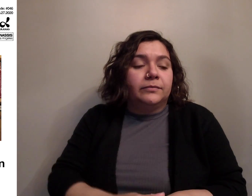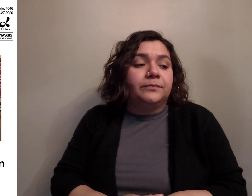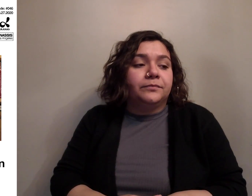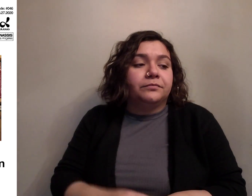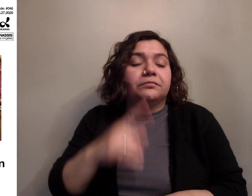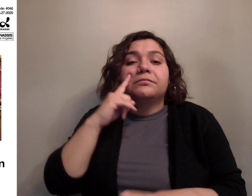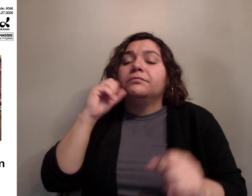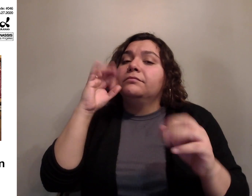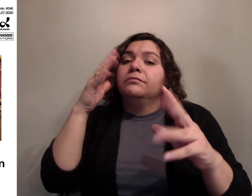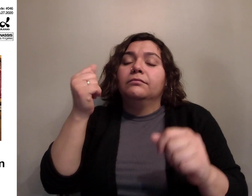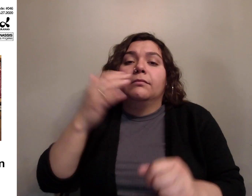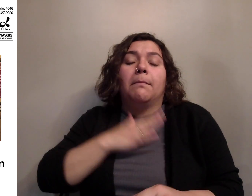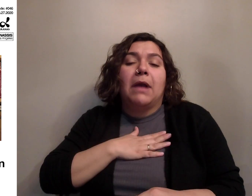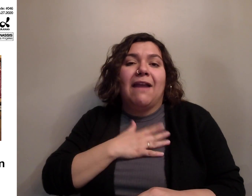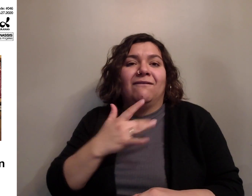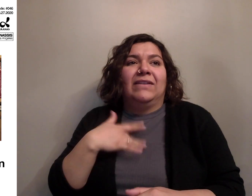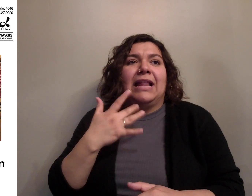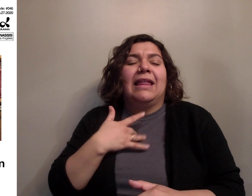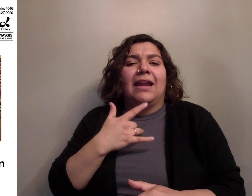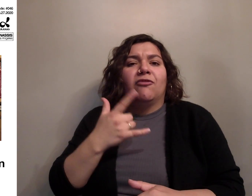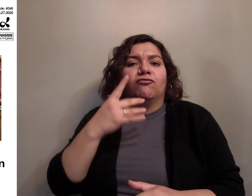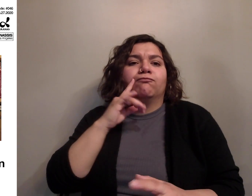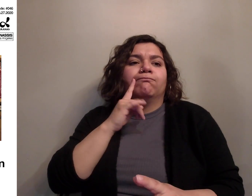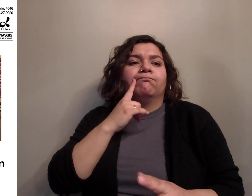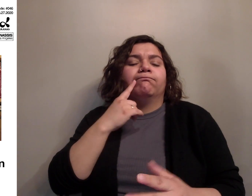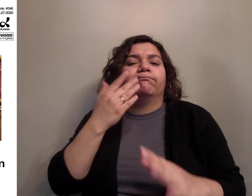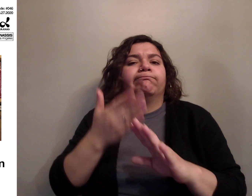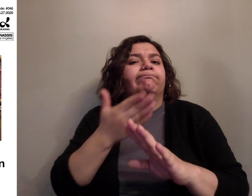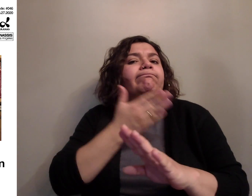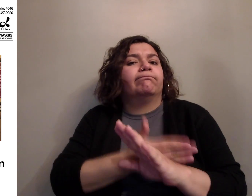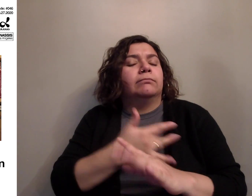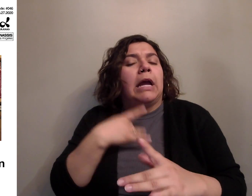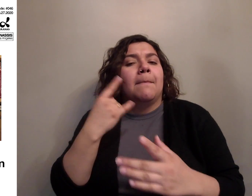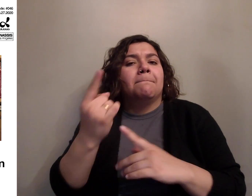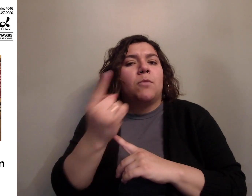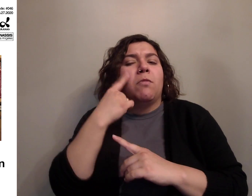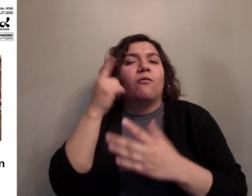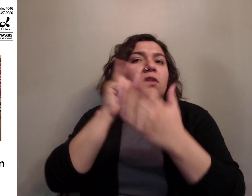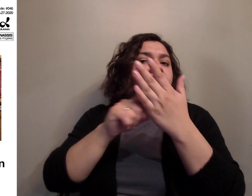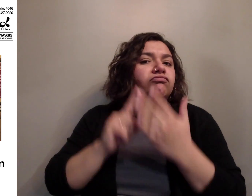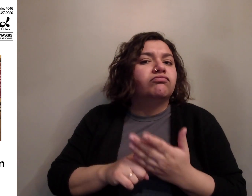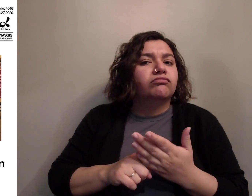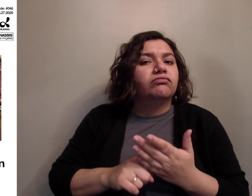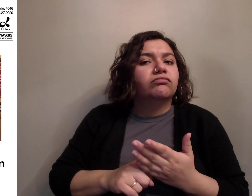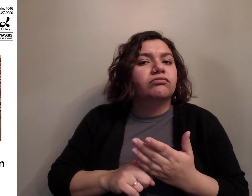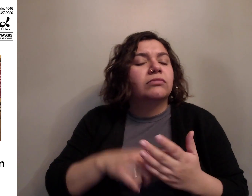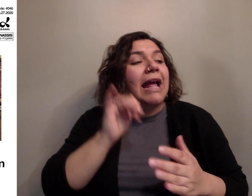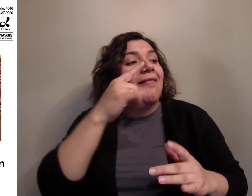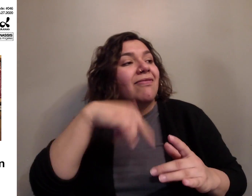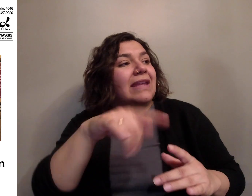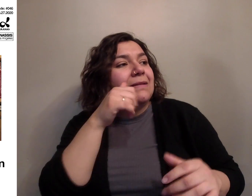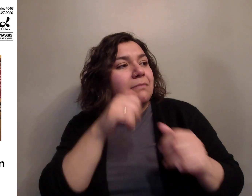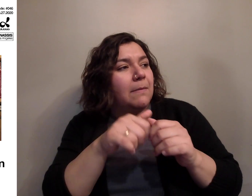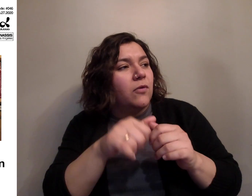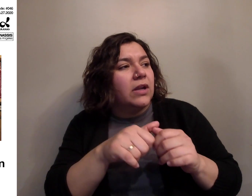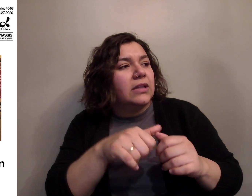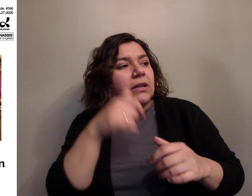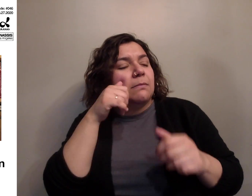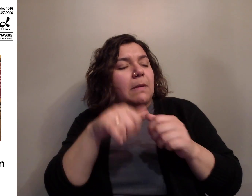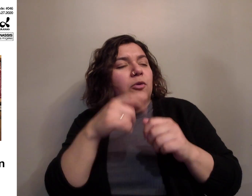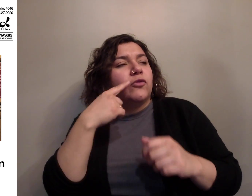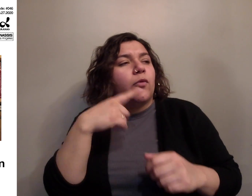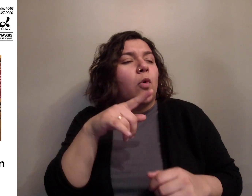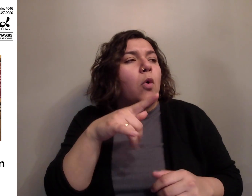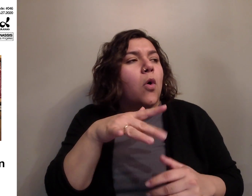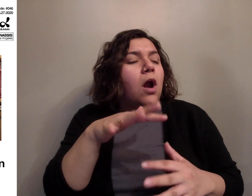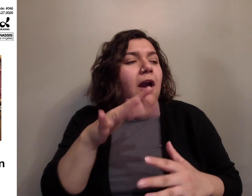moment, it was my own leap forward. Yeah, it was my own moment of discovery. Right, and